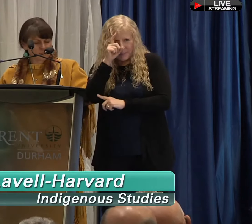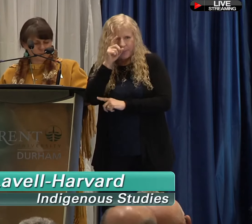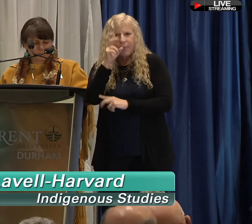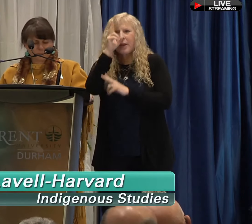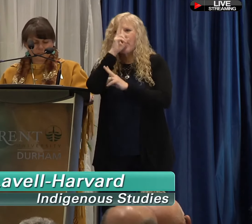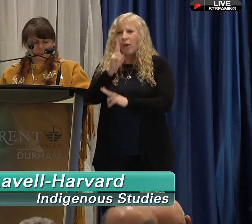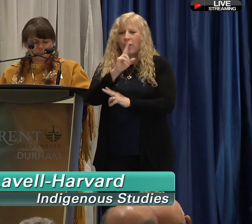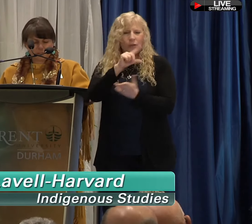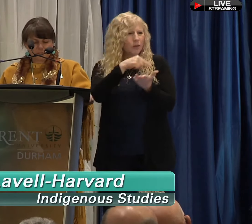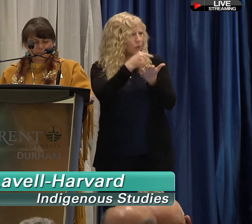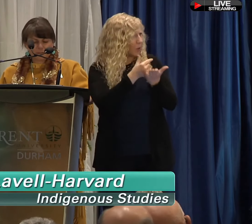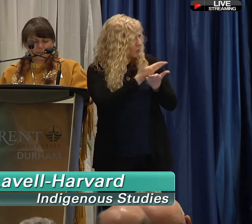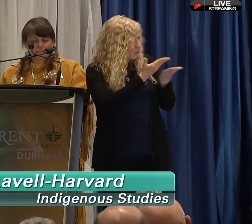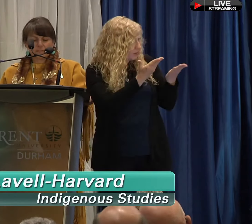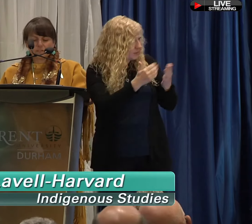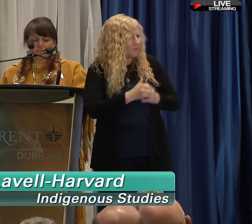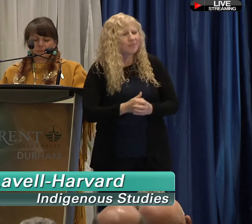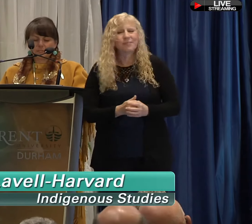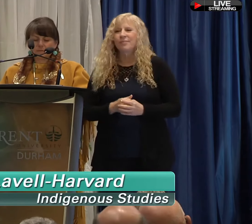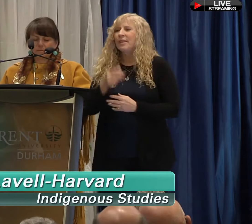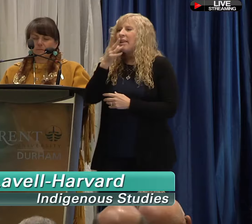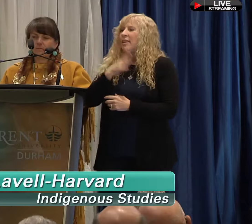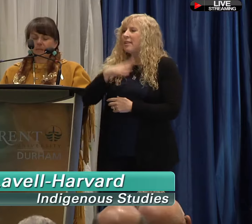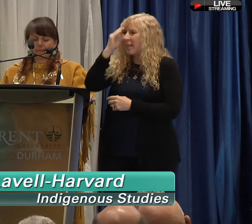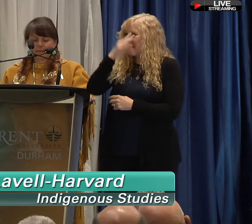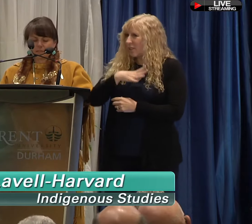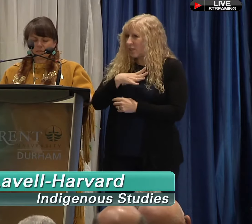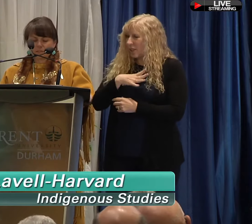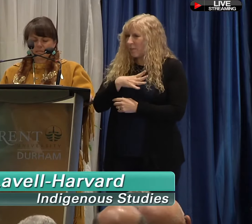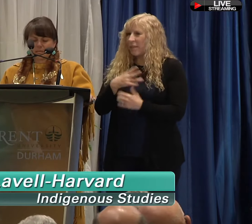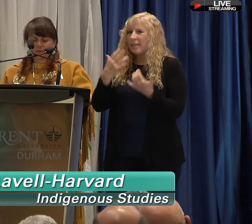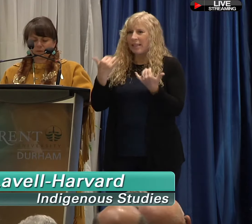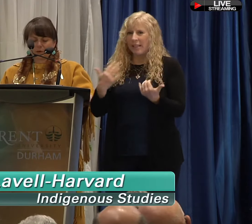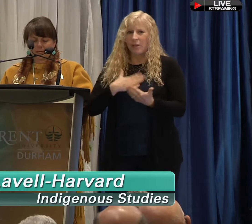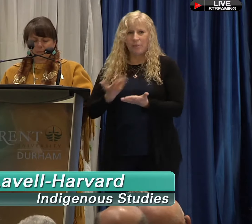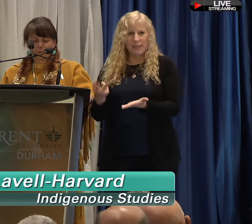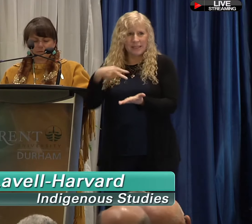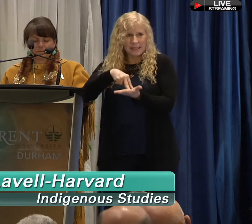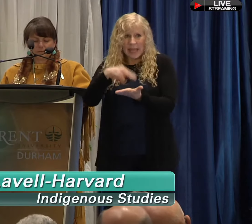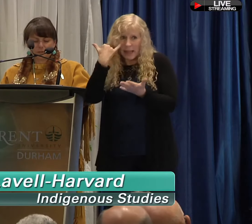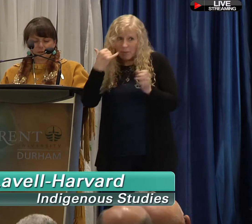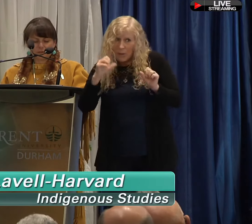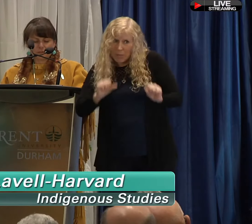of our graduates. Ladies and gentlemen, may I ask you to stand if you are